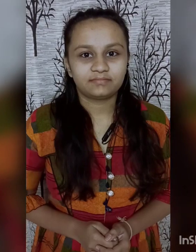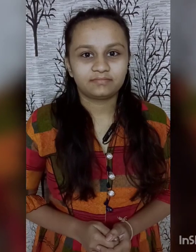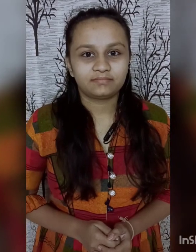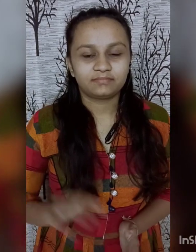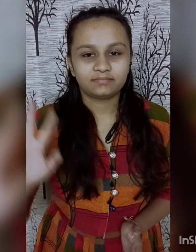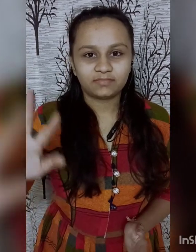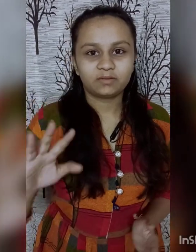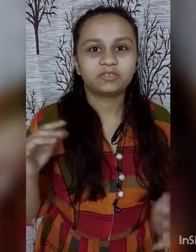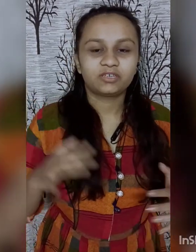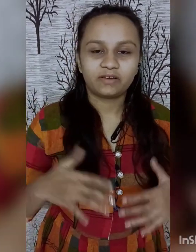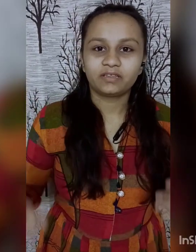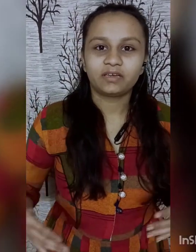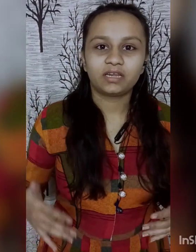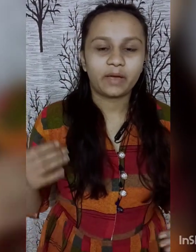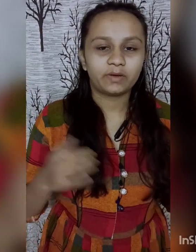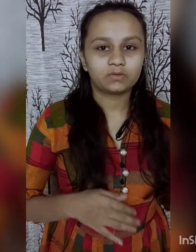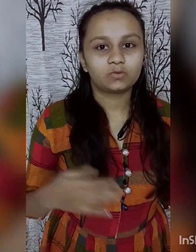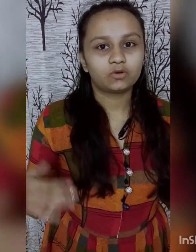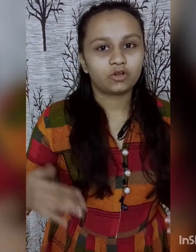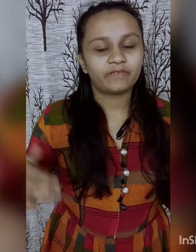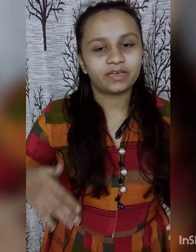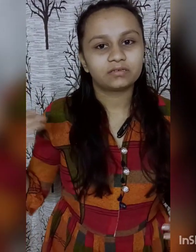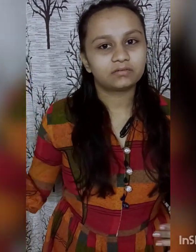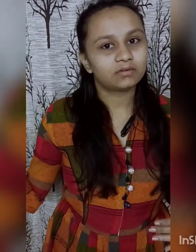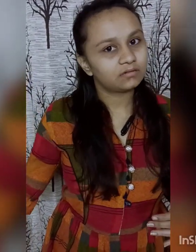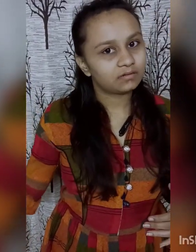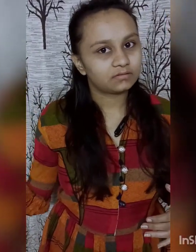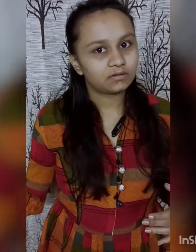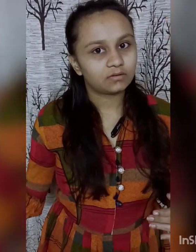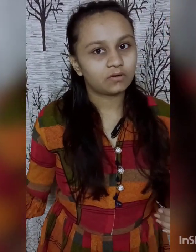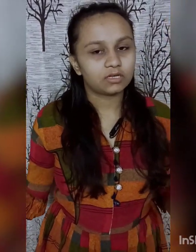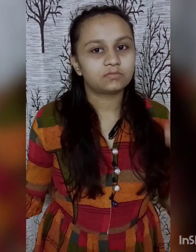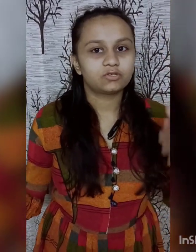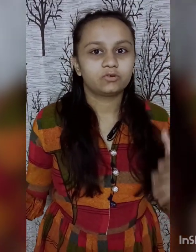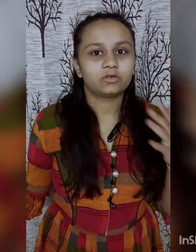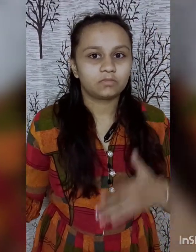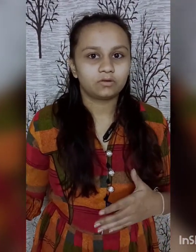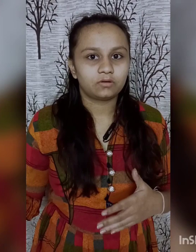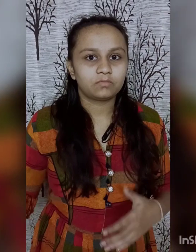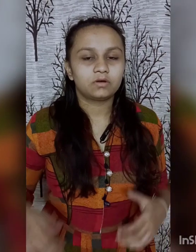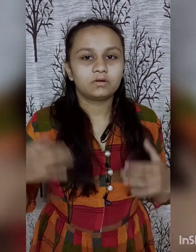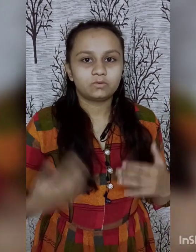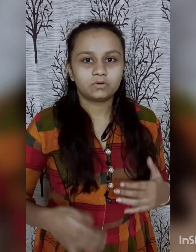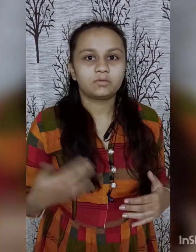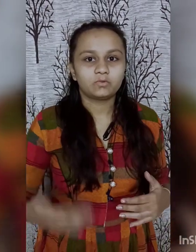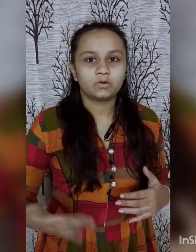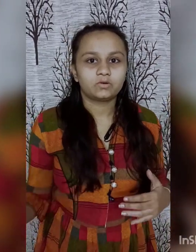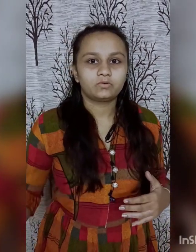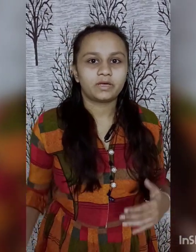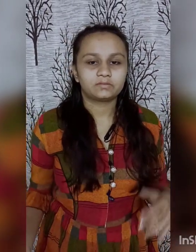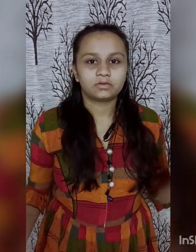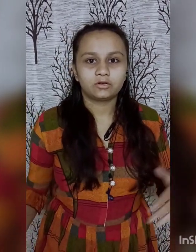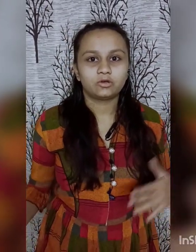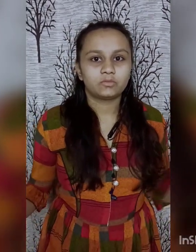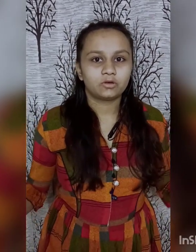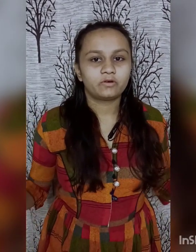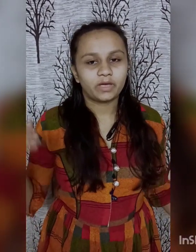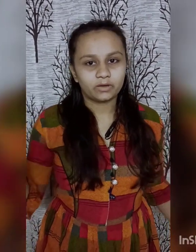everyone. My name is Shah Vidhi and I am a student of STG International College pursuing BCom. Today I am going to explain a topic of